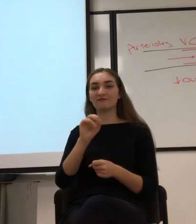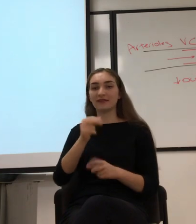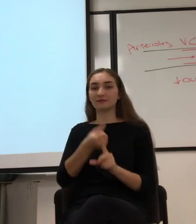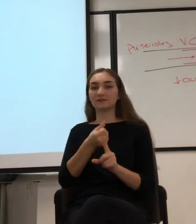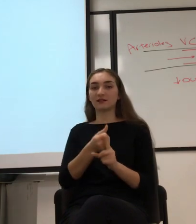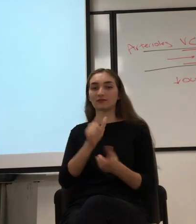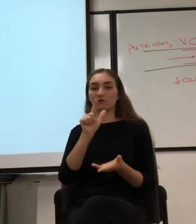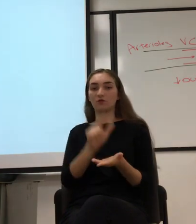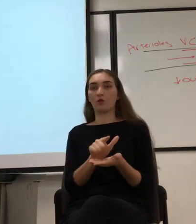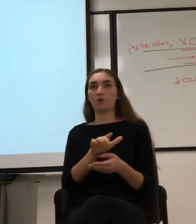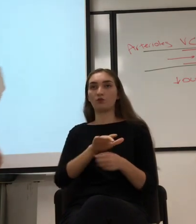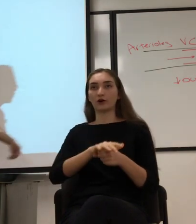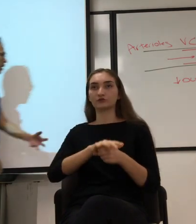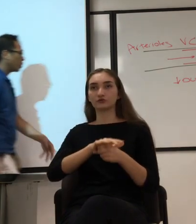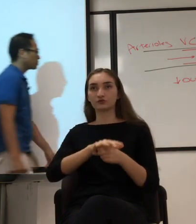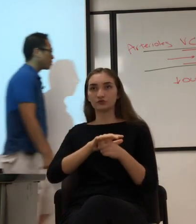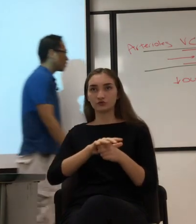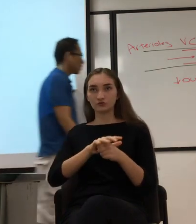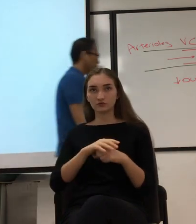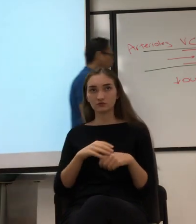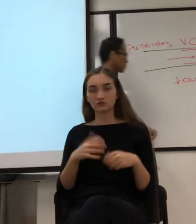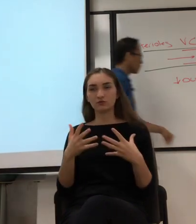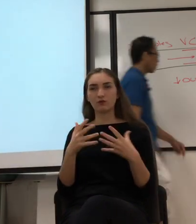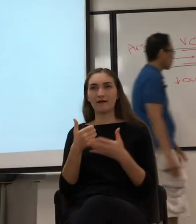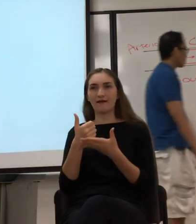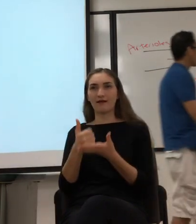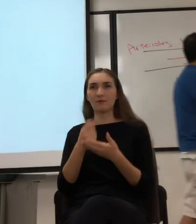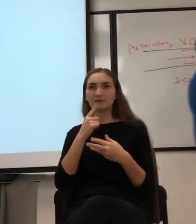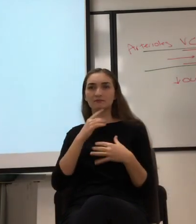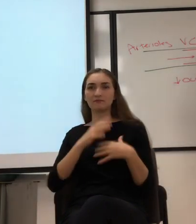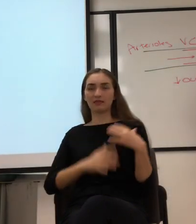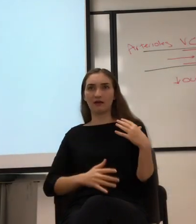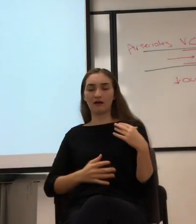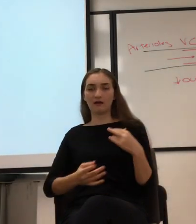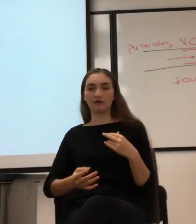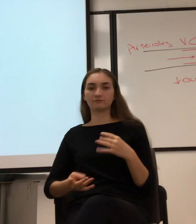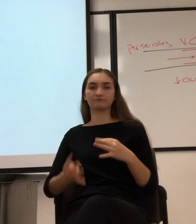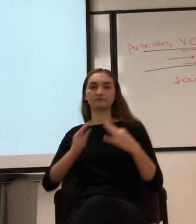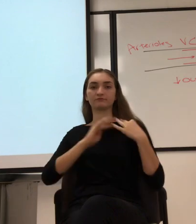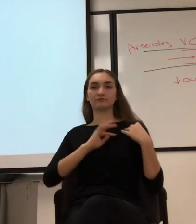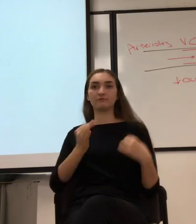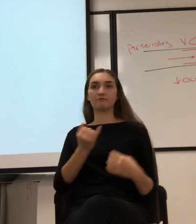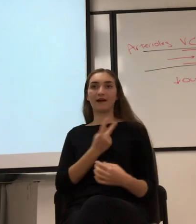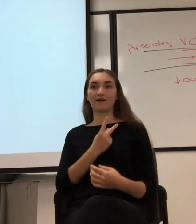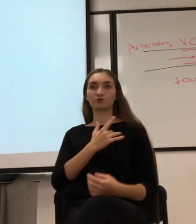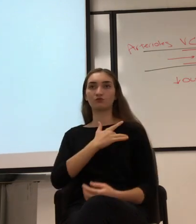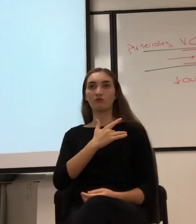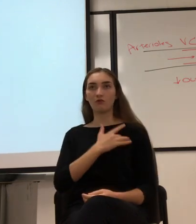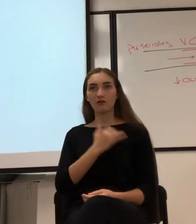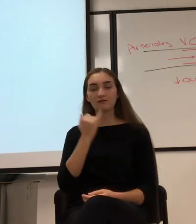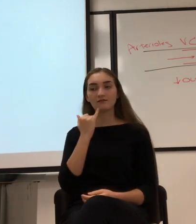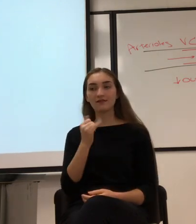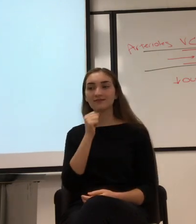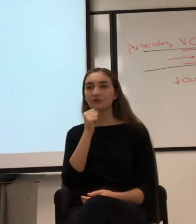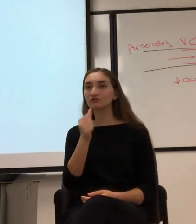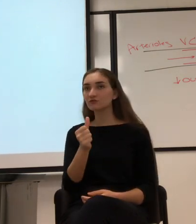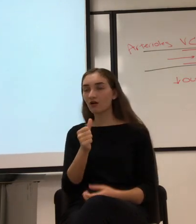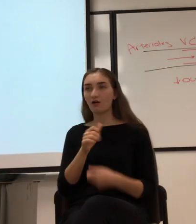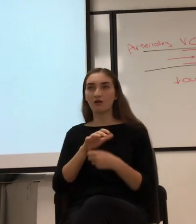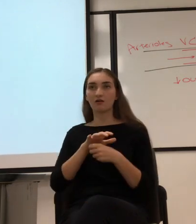So what is the driving force that helps blood get back to the heart if there's not a lot of pressure there?